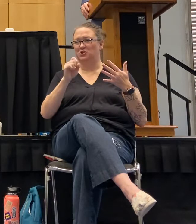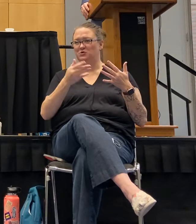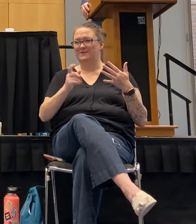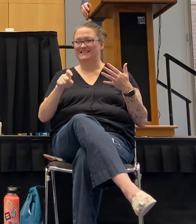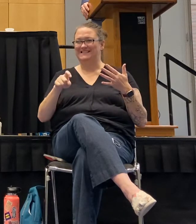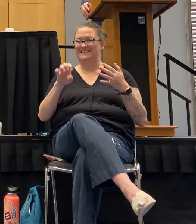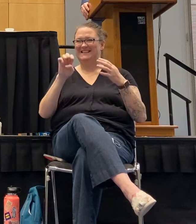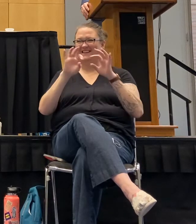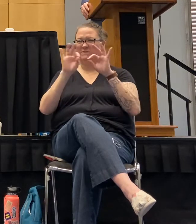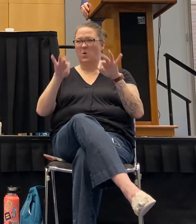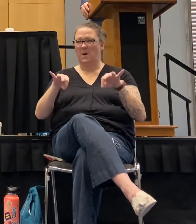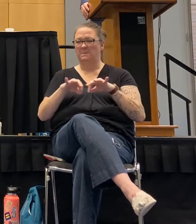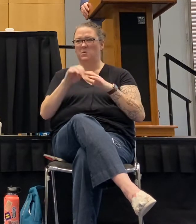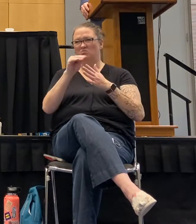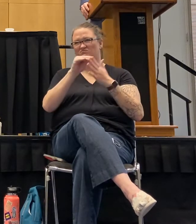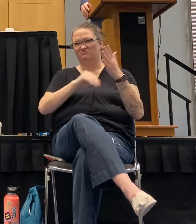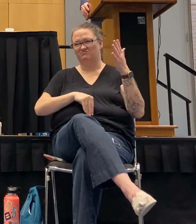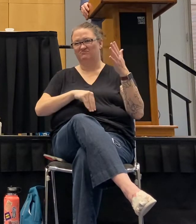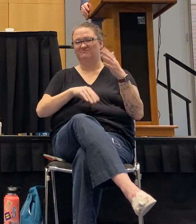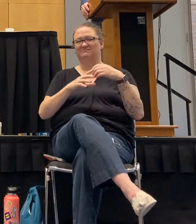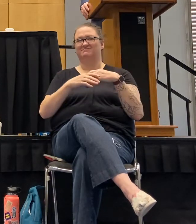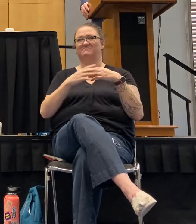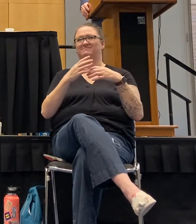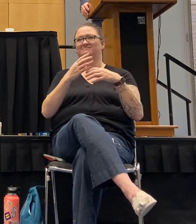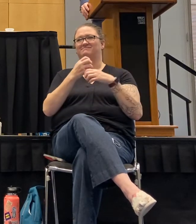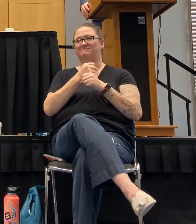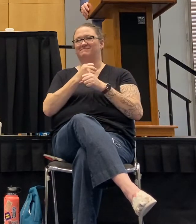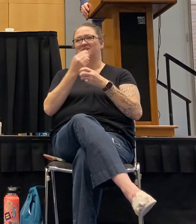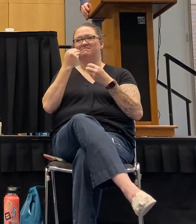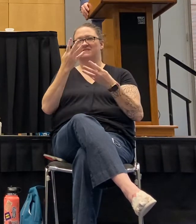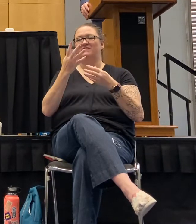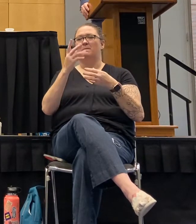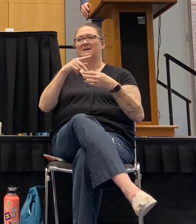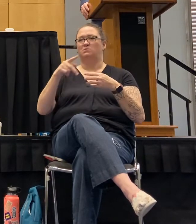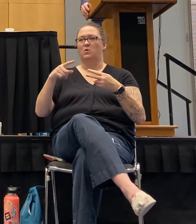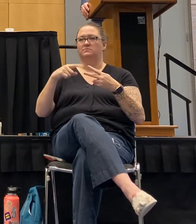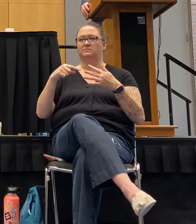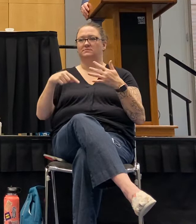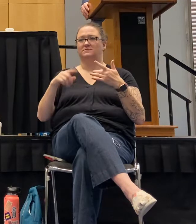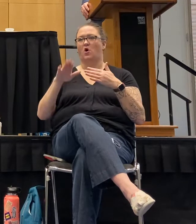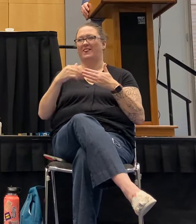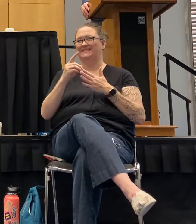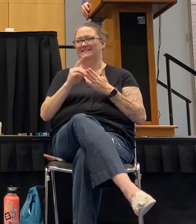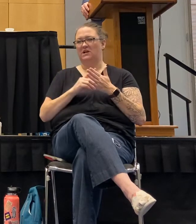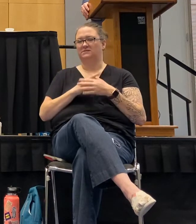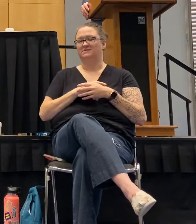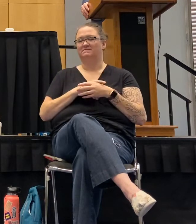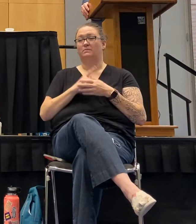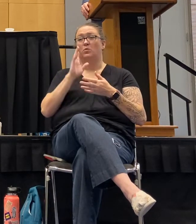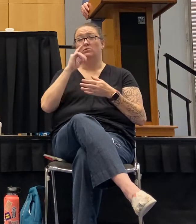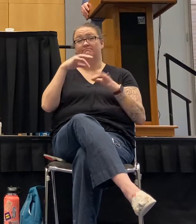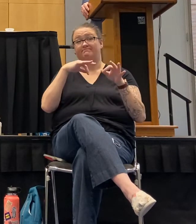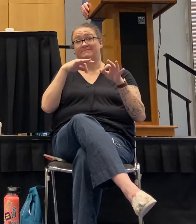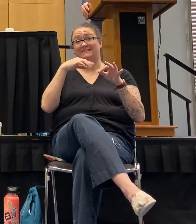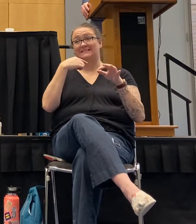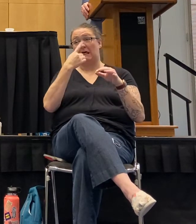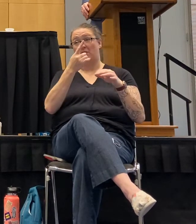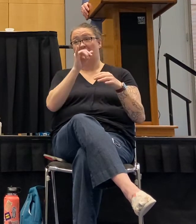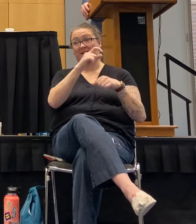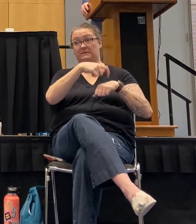e-form that we work with in synapses that they fill out to provide passports and all the details. But we'll tell them at that